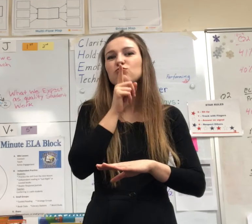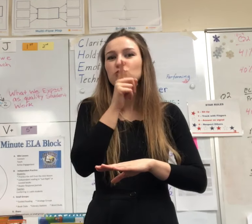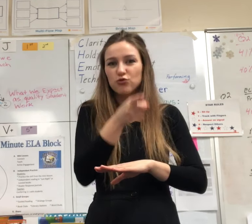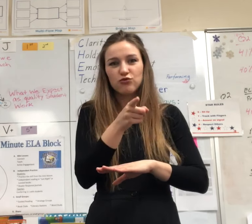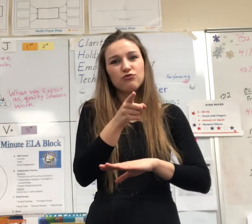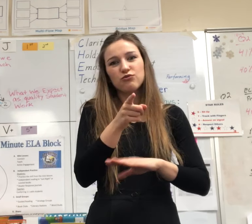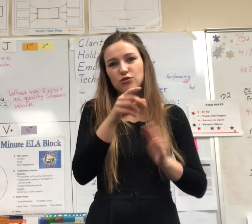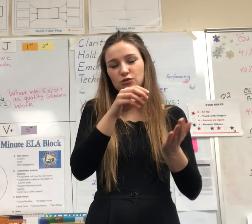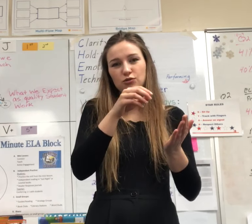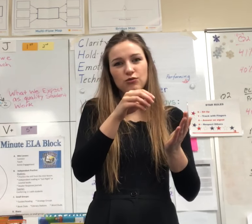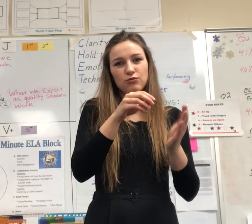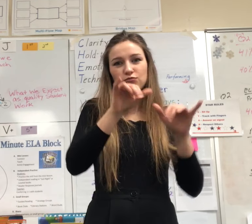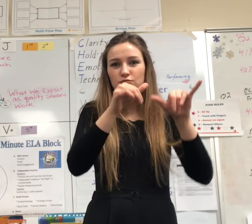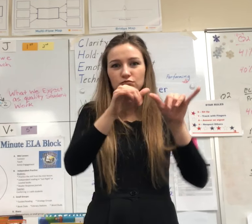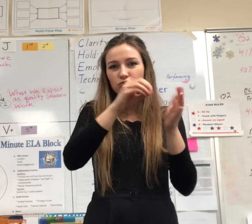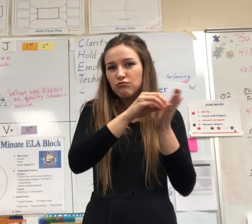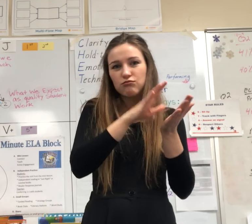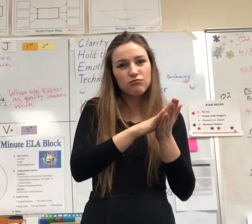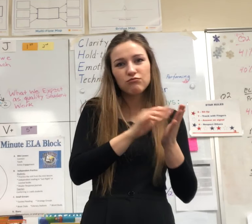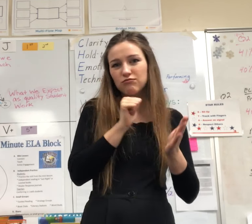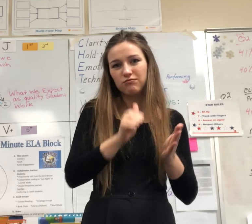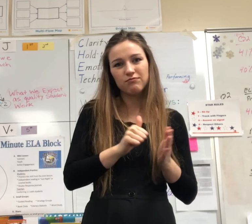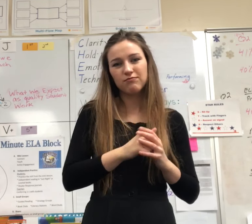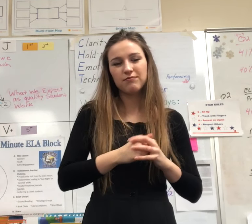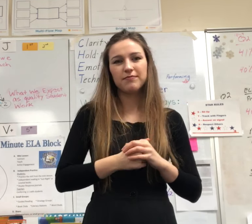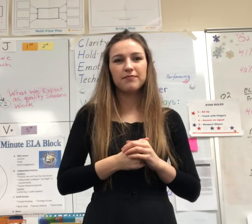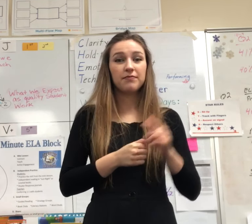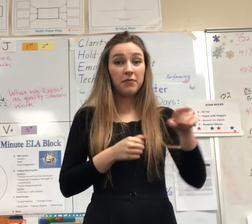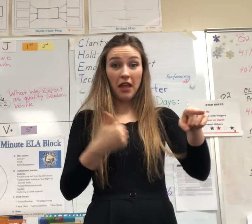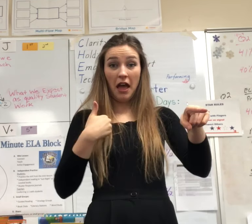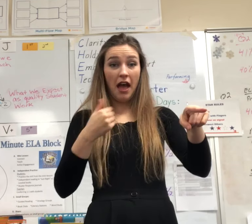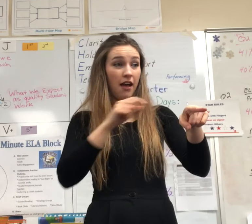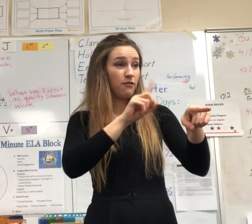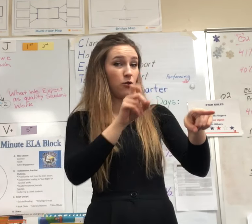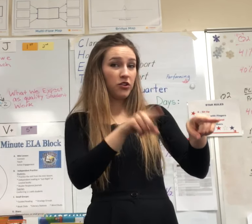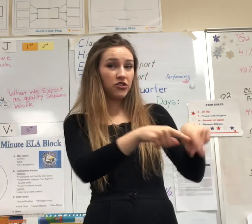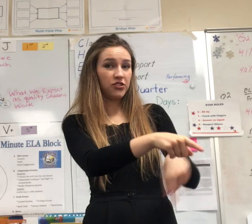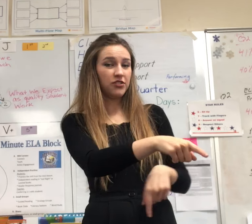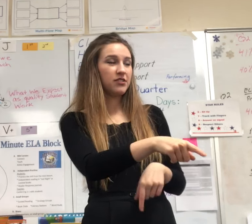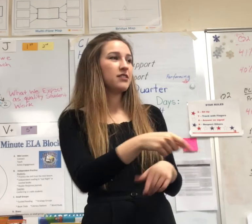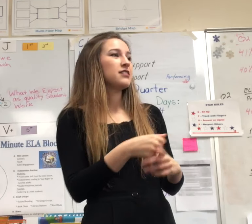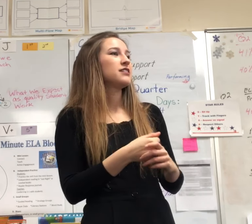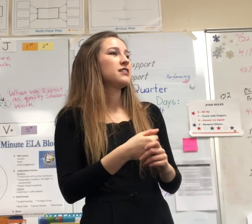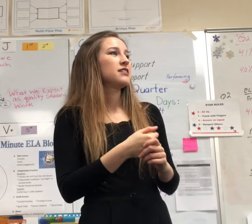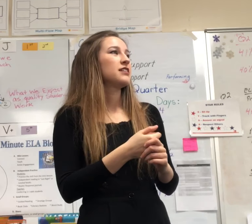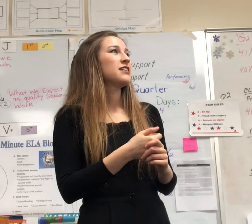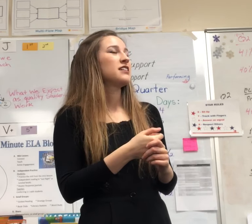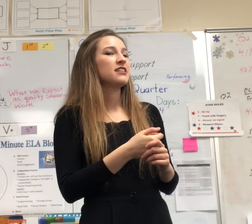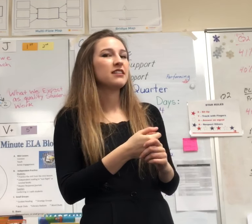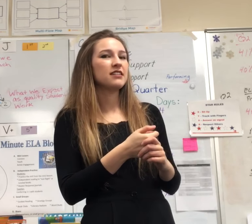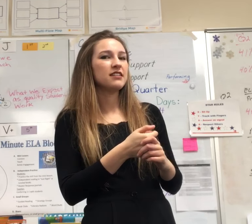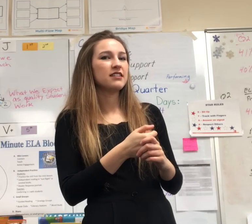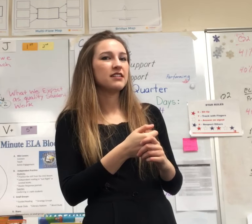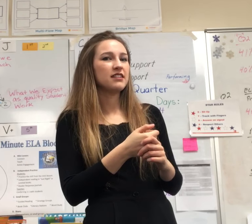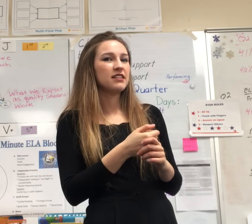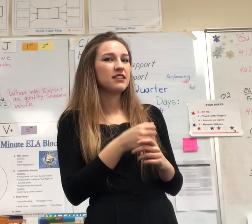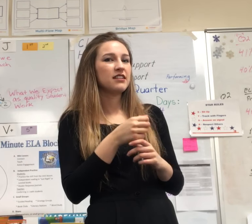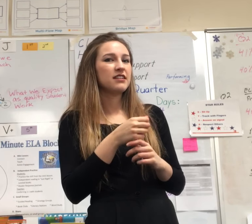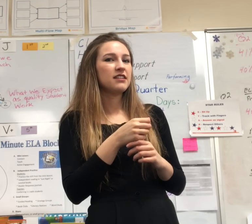going to... Yes? I have a question. Yes. As you set it up, like, you set it up just like it, but